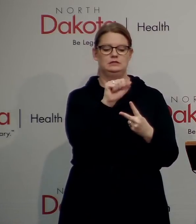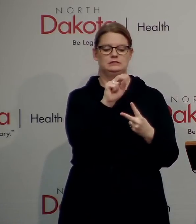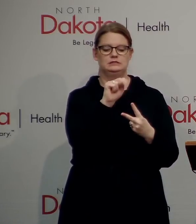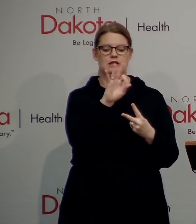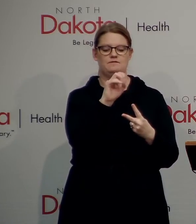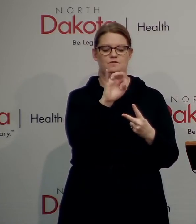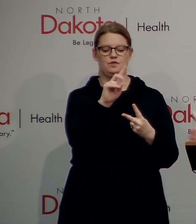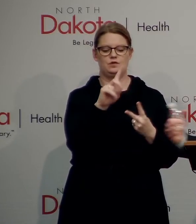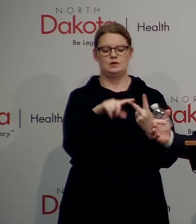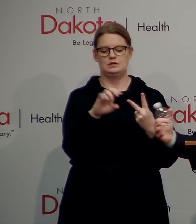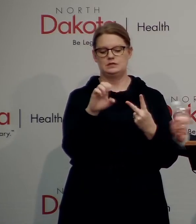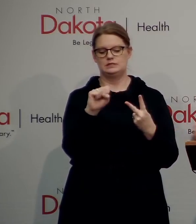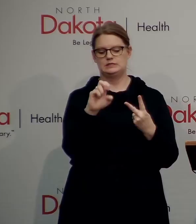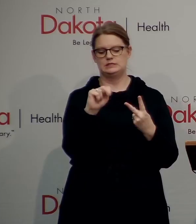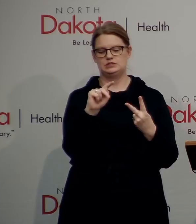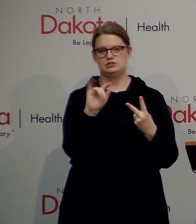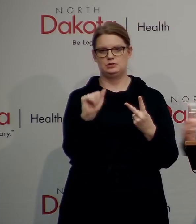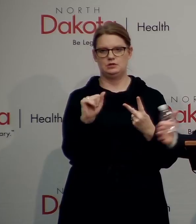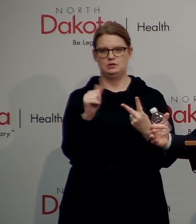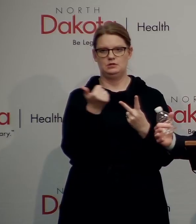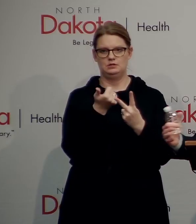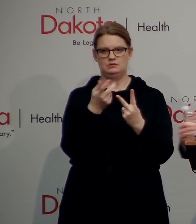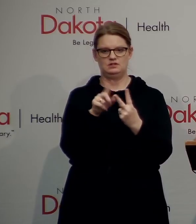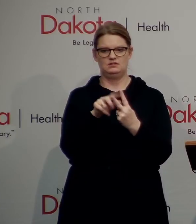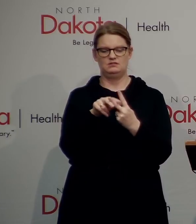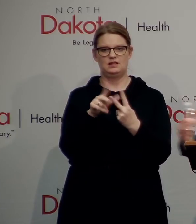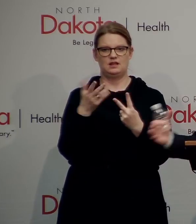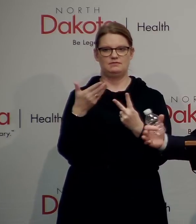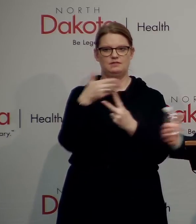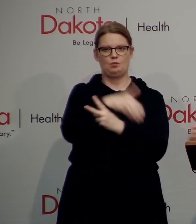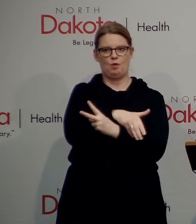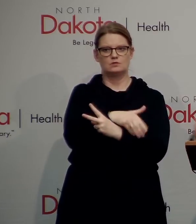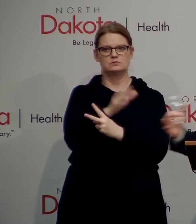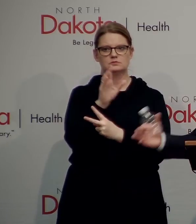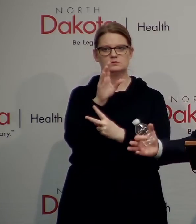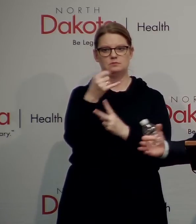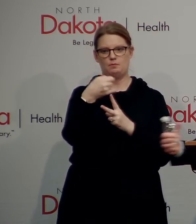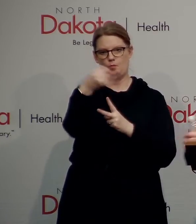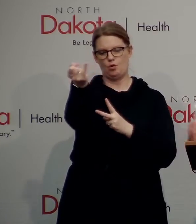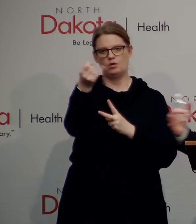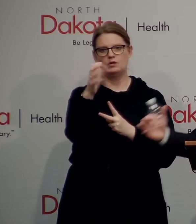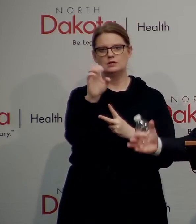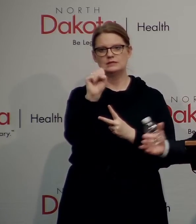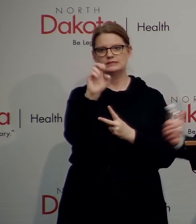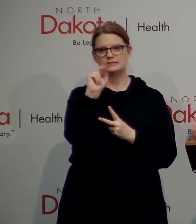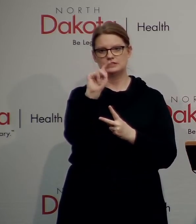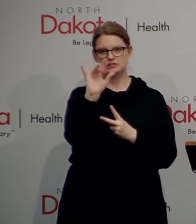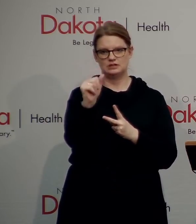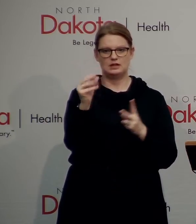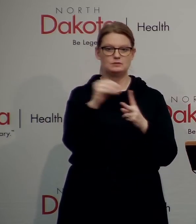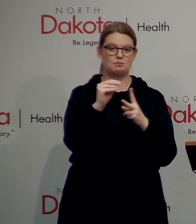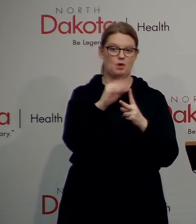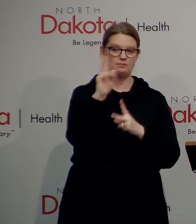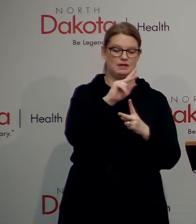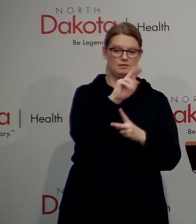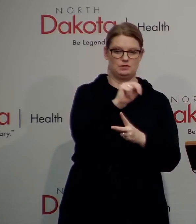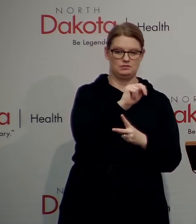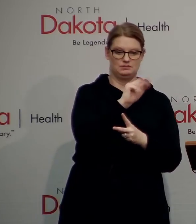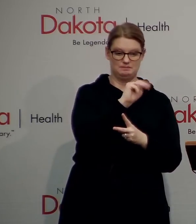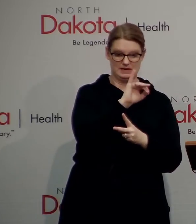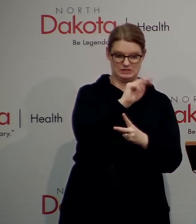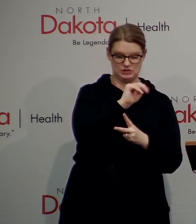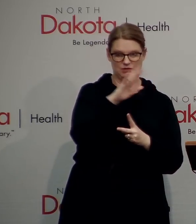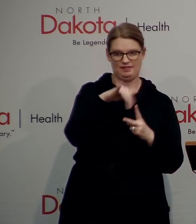have, cross-border activities. In the case of Essentia, they've got more personnel in Minnesota than they do in North